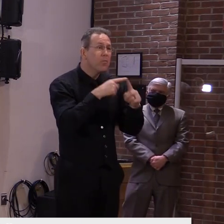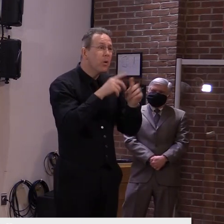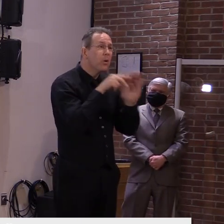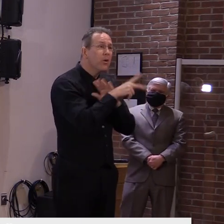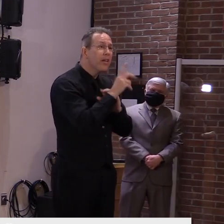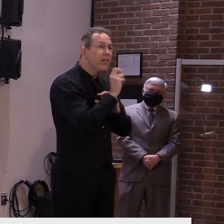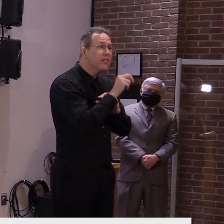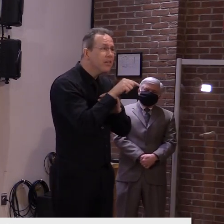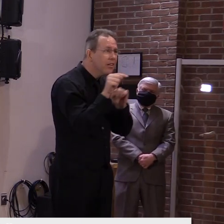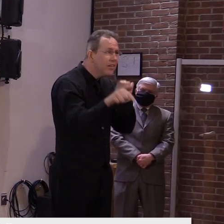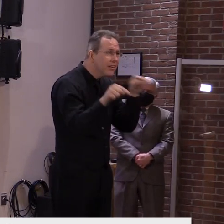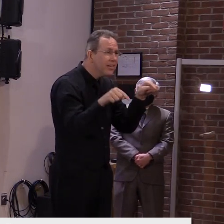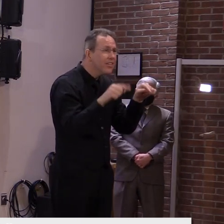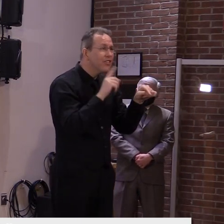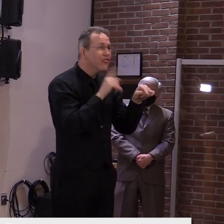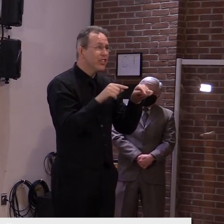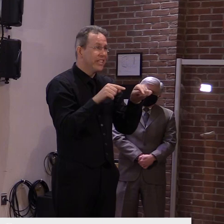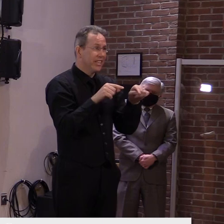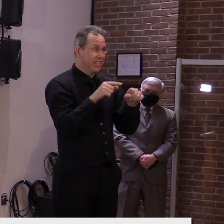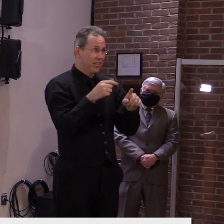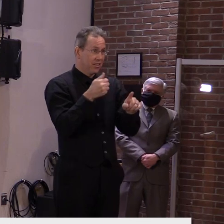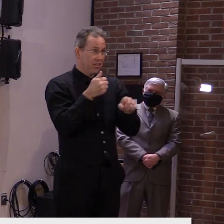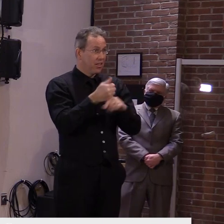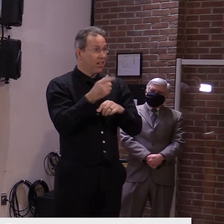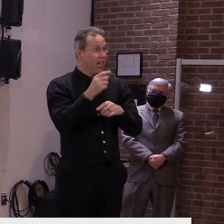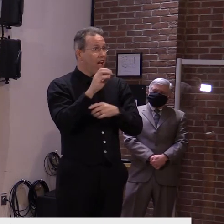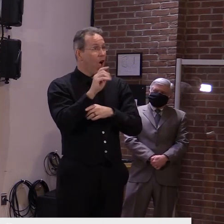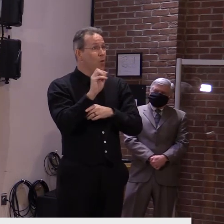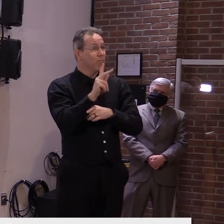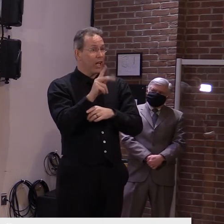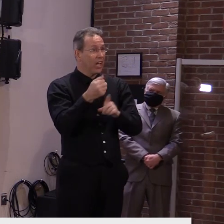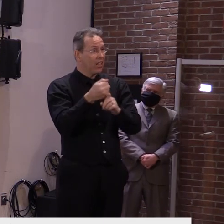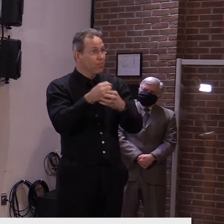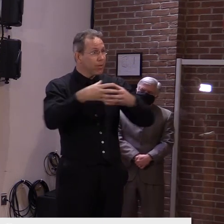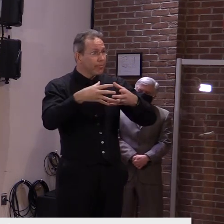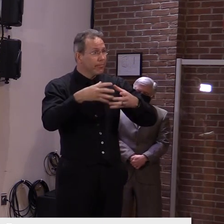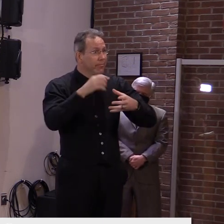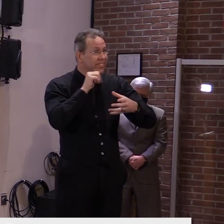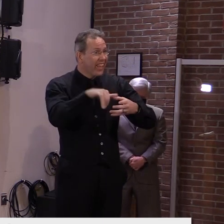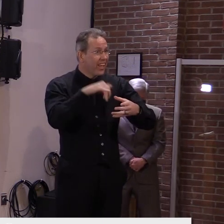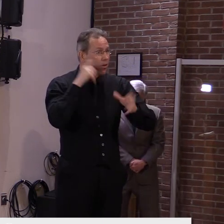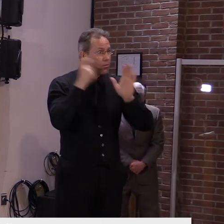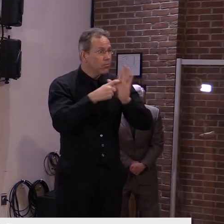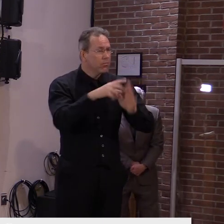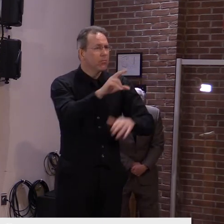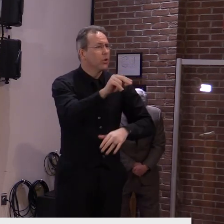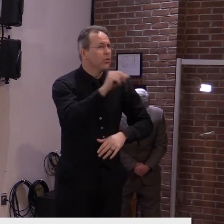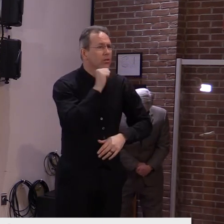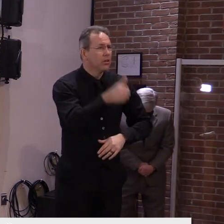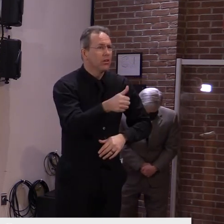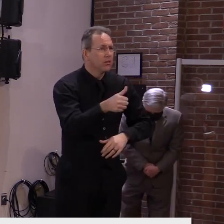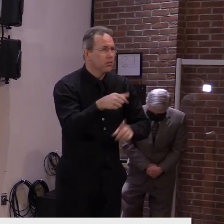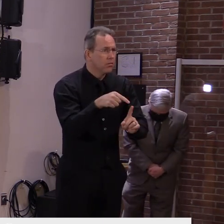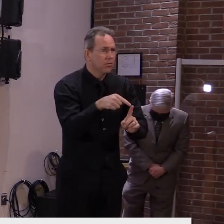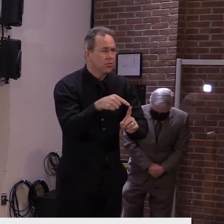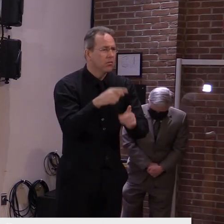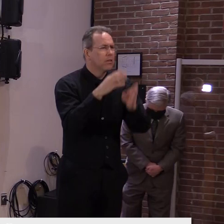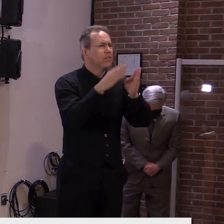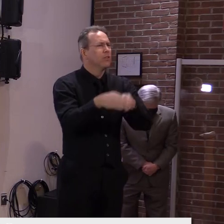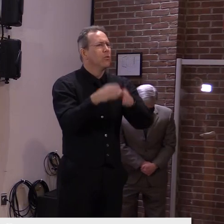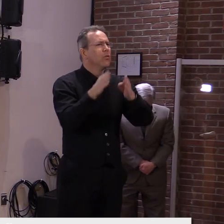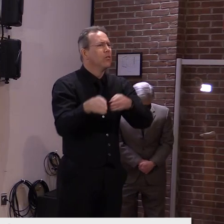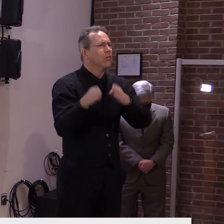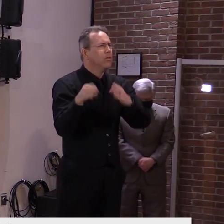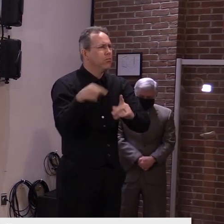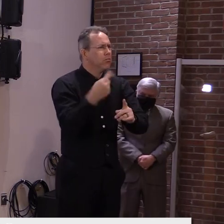outbreaks that are occurring. The majority of cases report either household